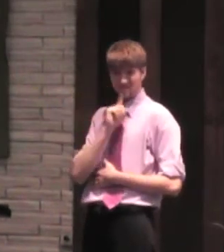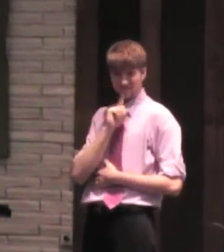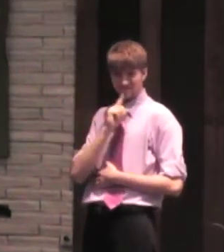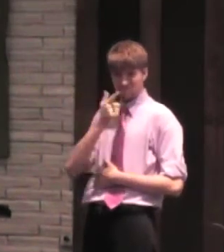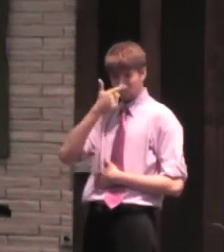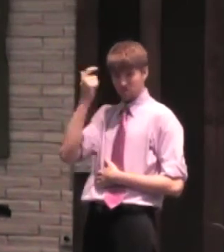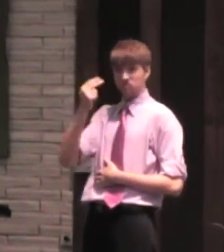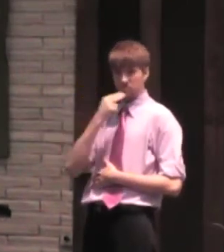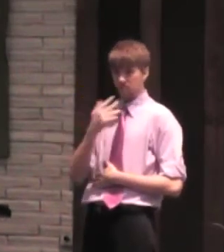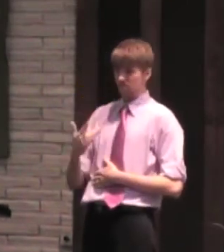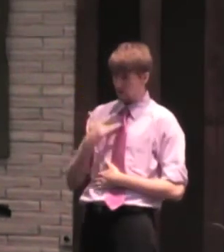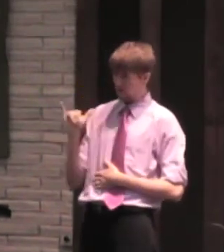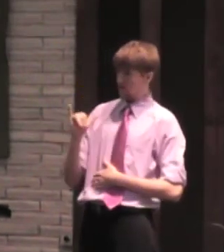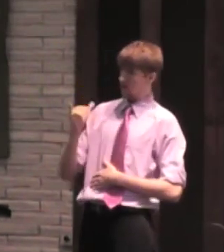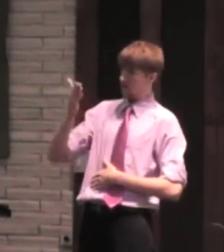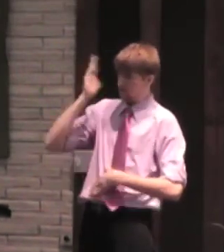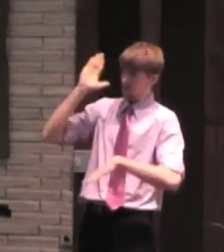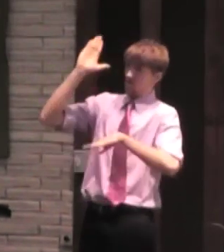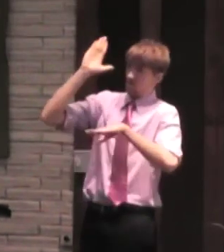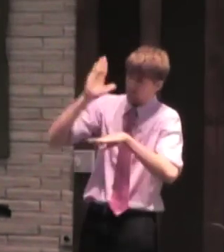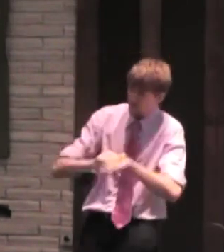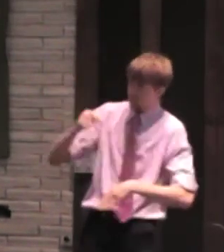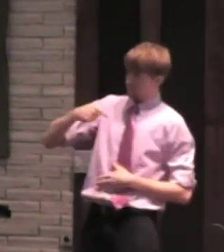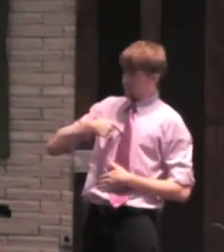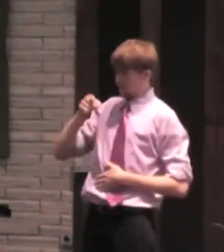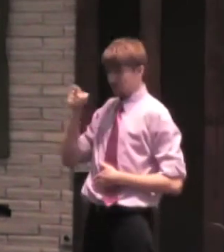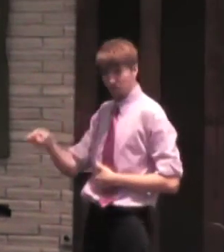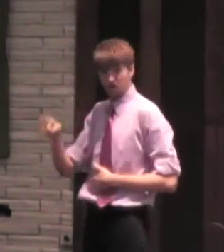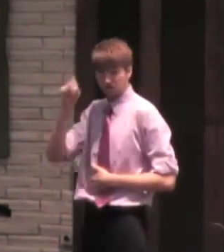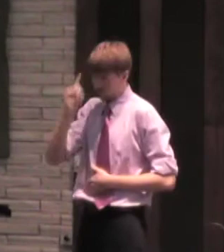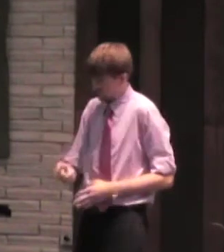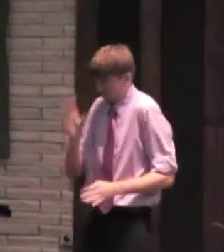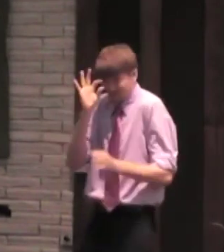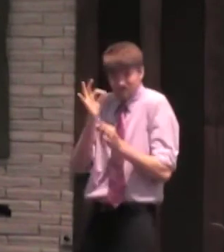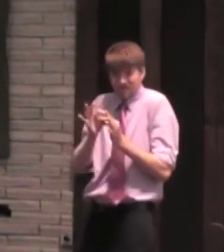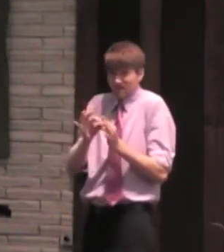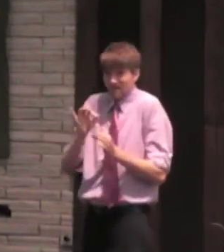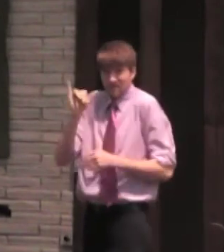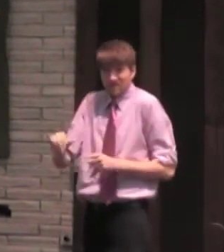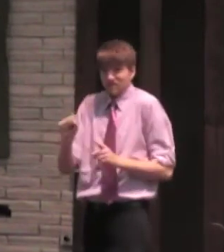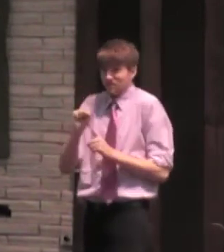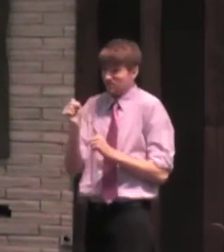have gone to a place and been the only deaf person, because he felt that God called him to go there.